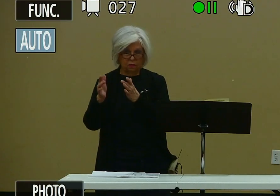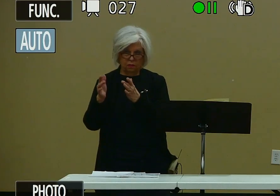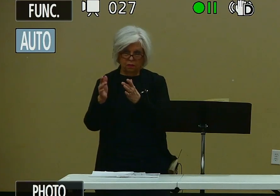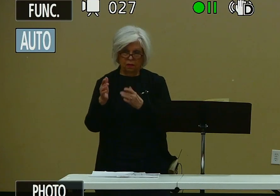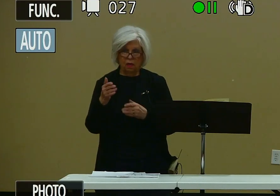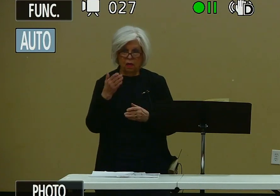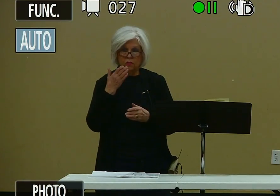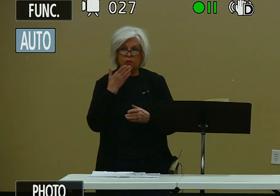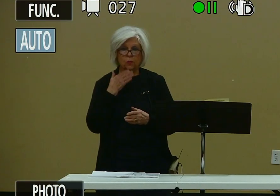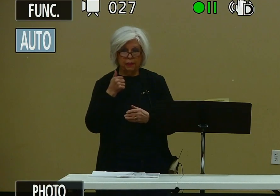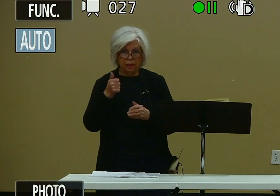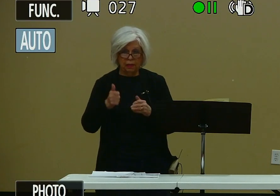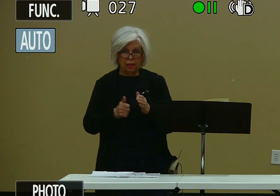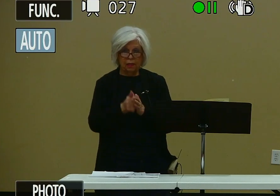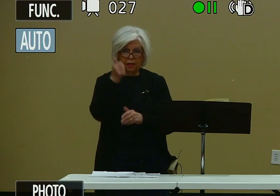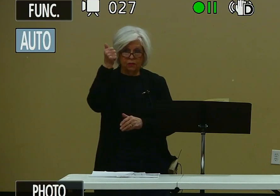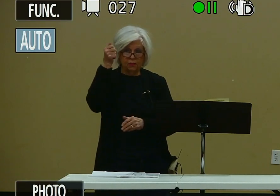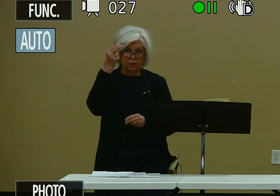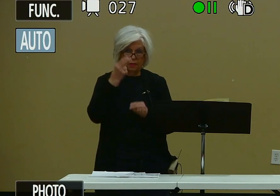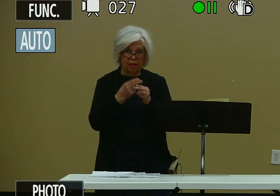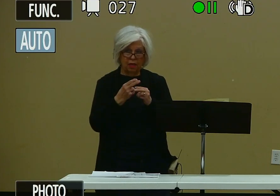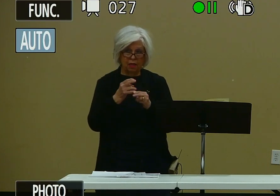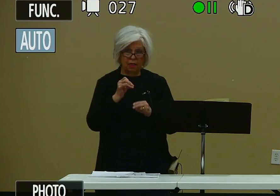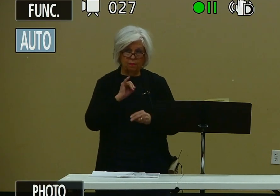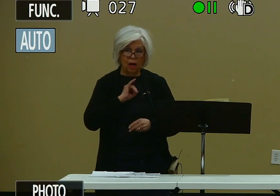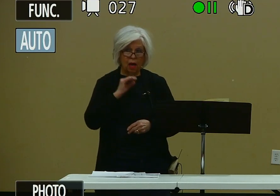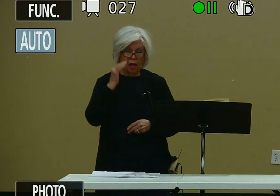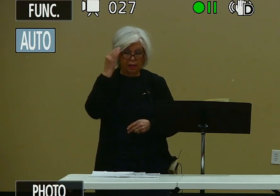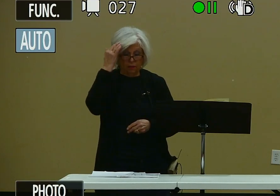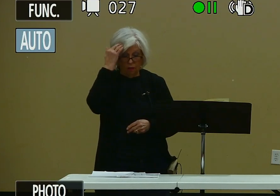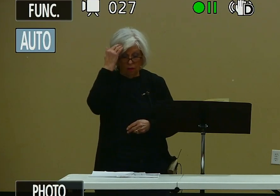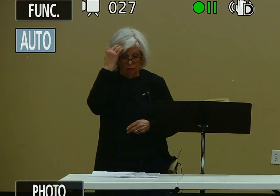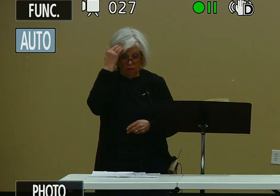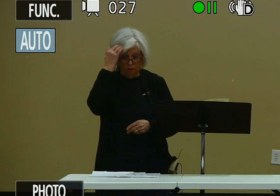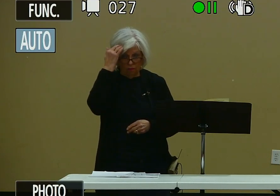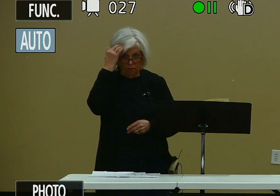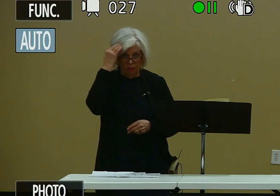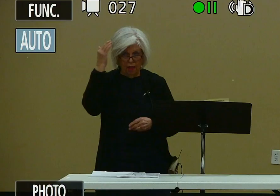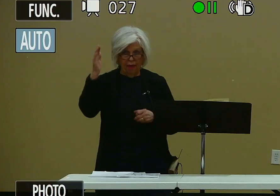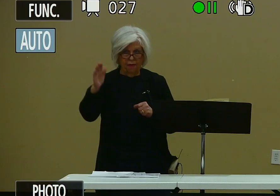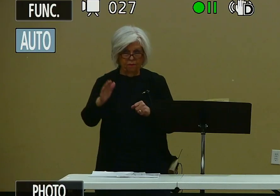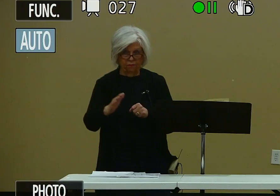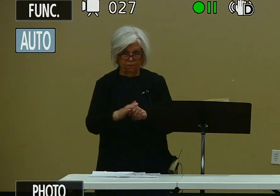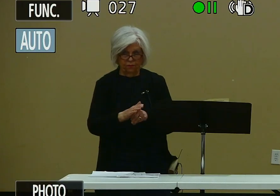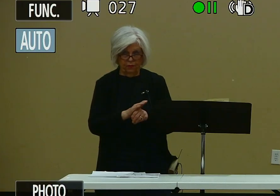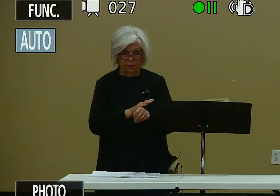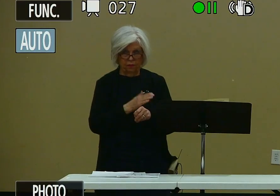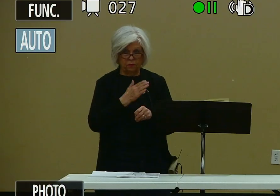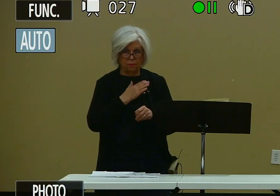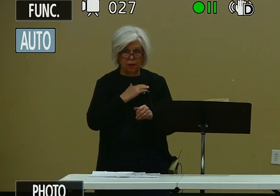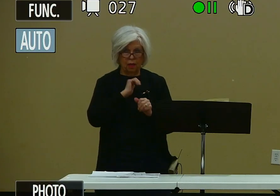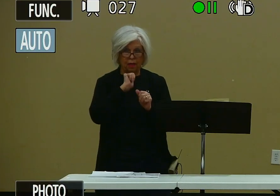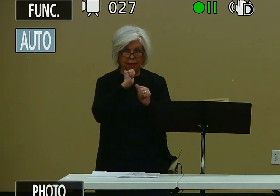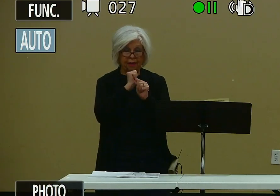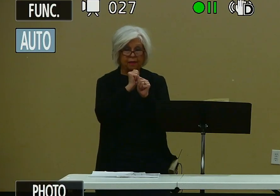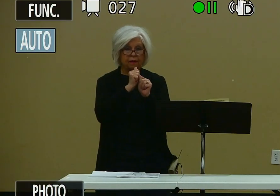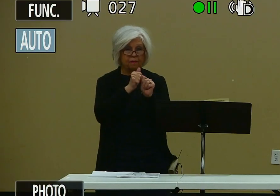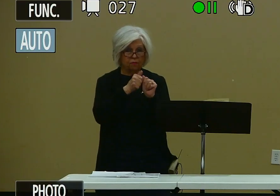Jesus, sweetest name I know, fills my